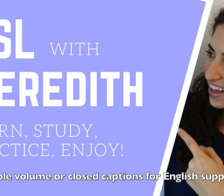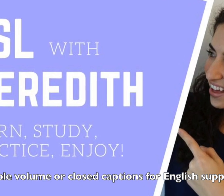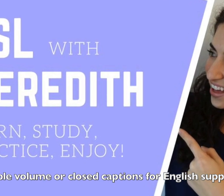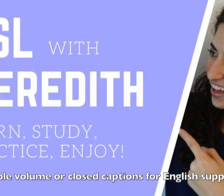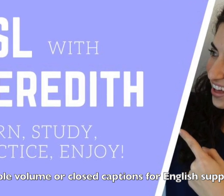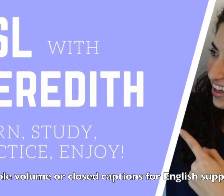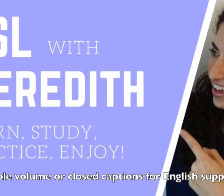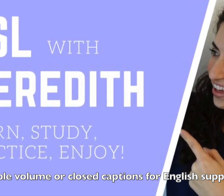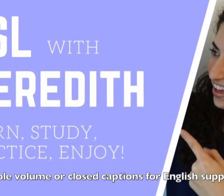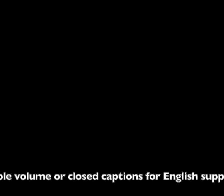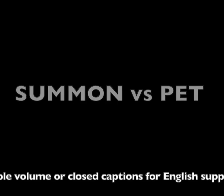for English support.